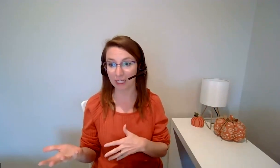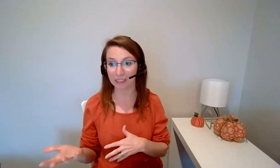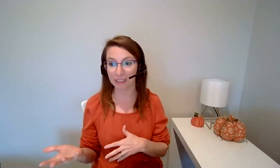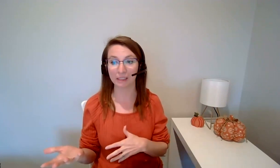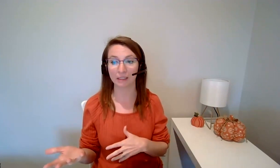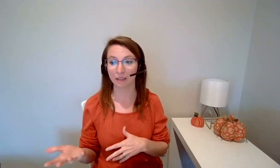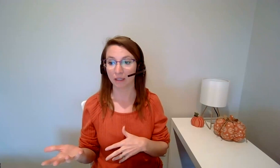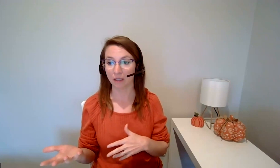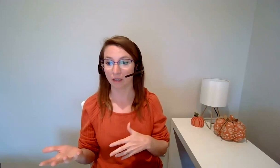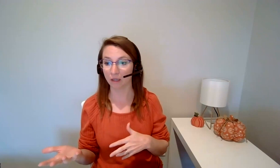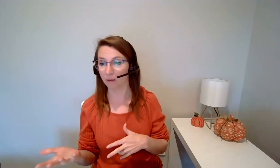friend,